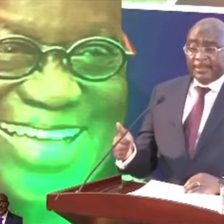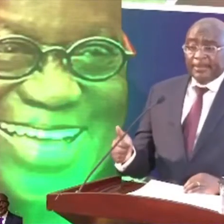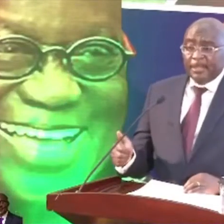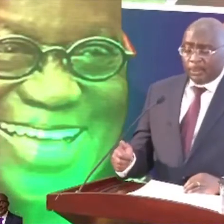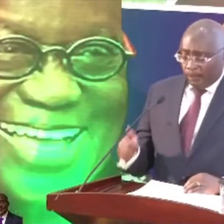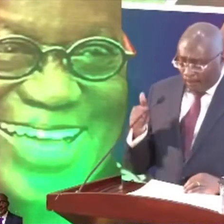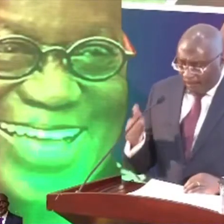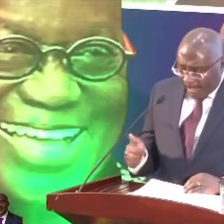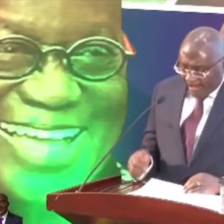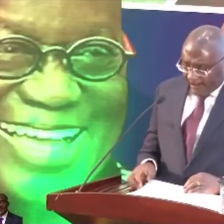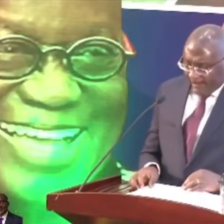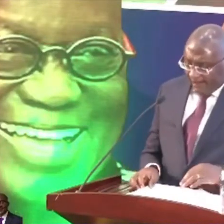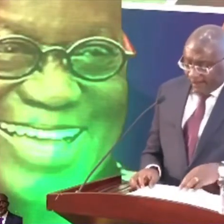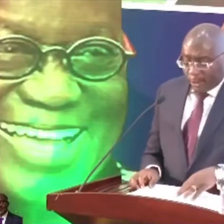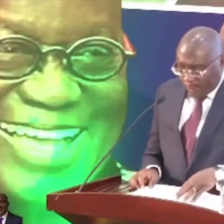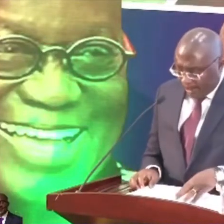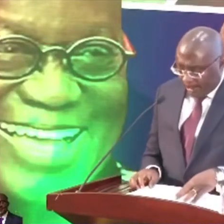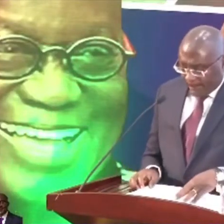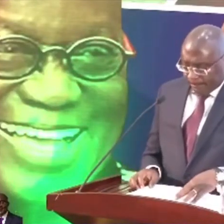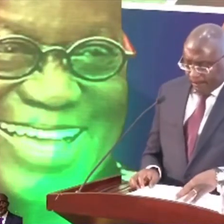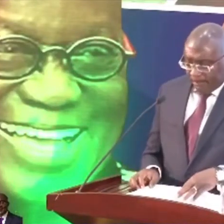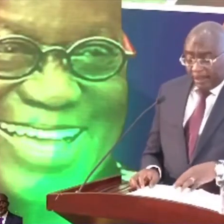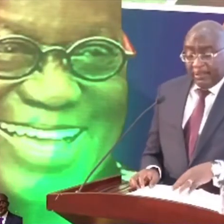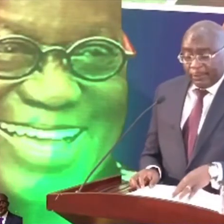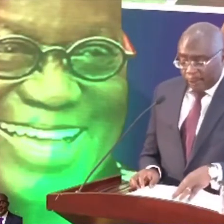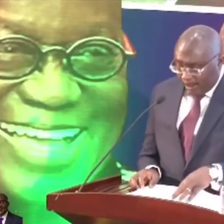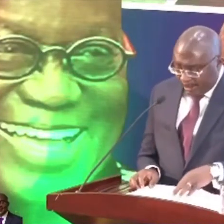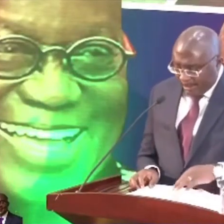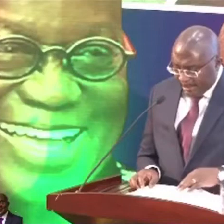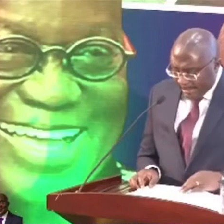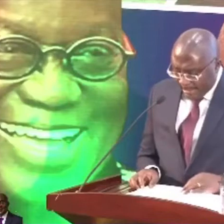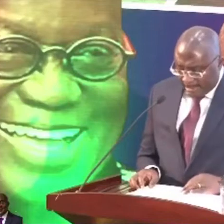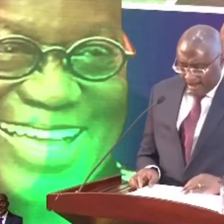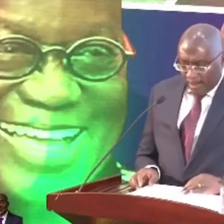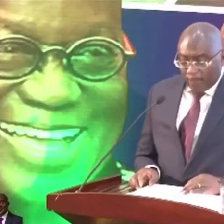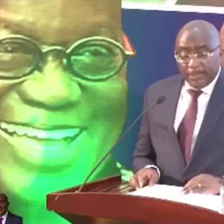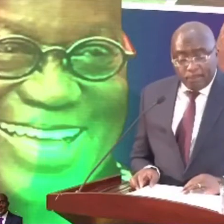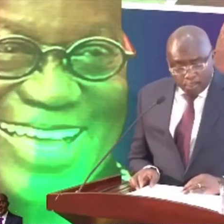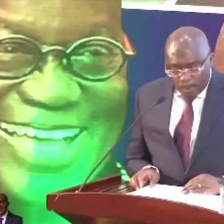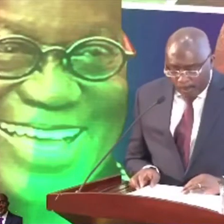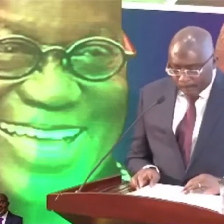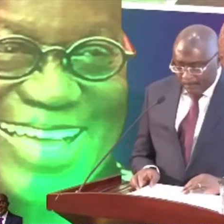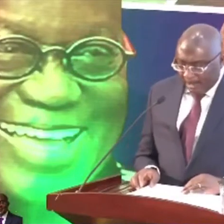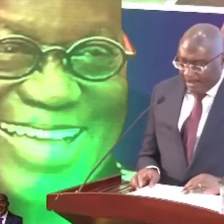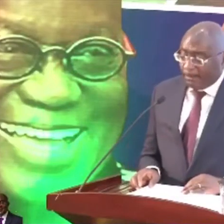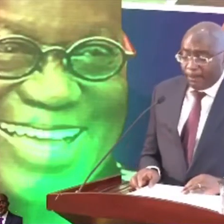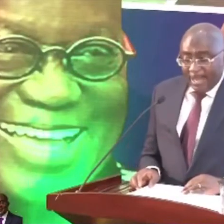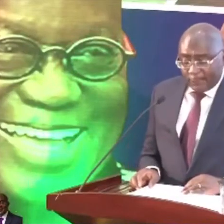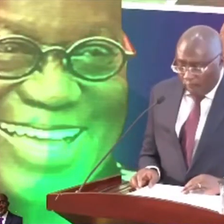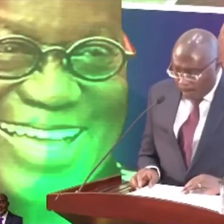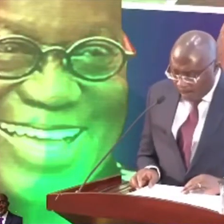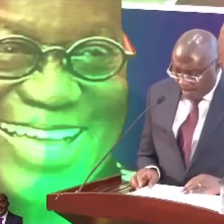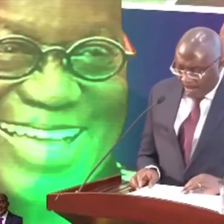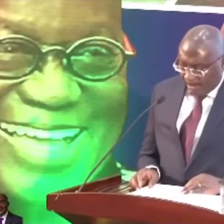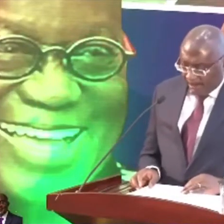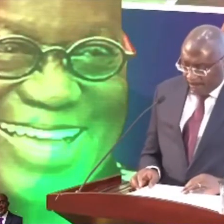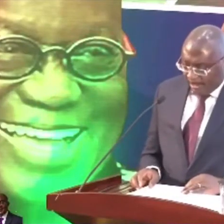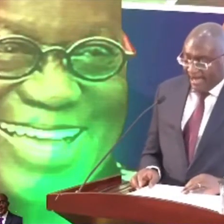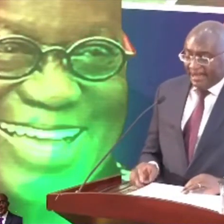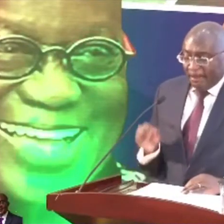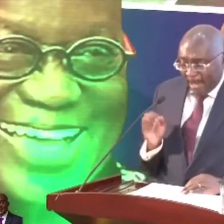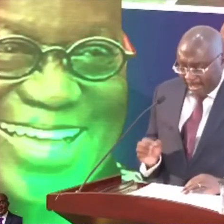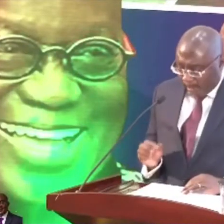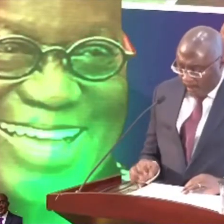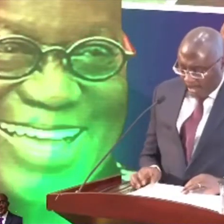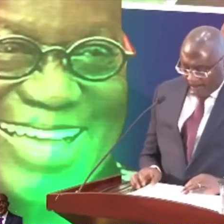First, to provide the infrastructure for the infrastructure needs of the poor and deprived communities at